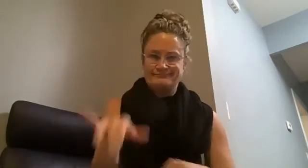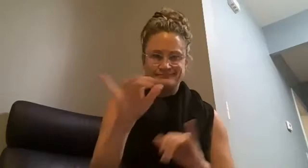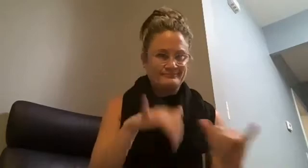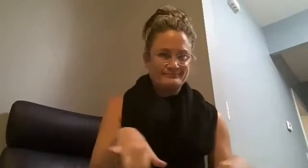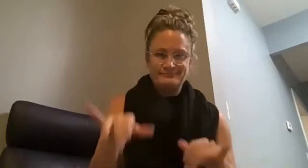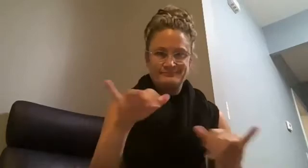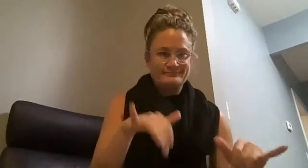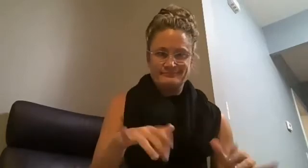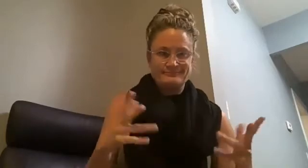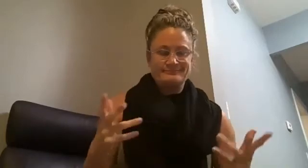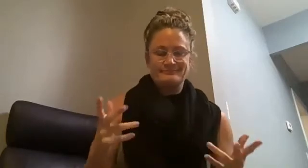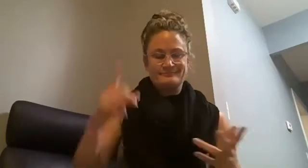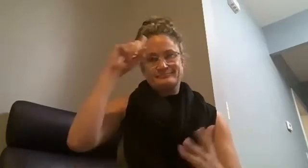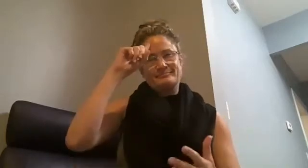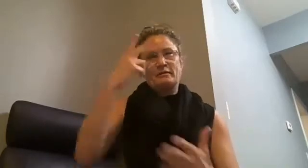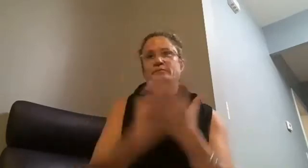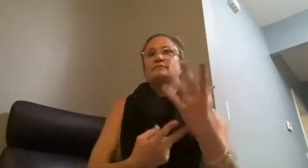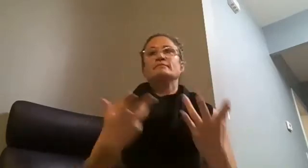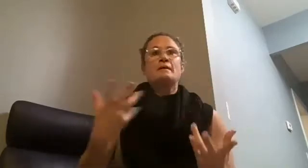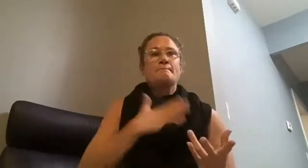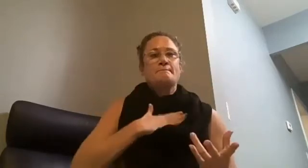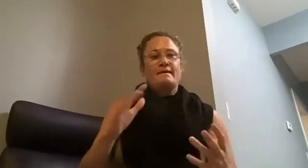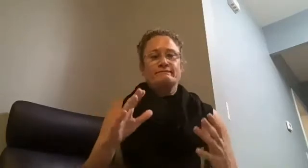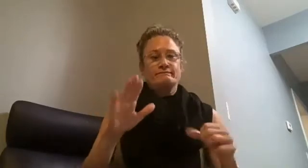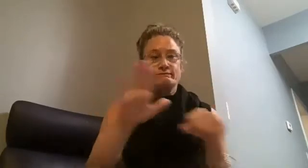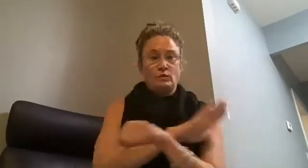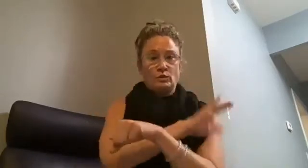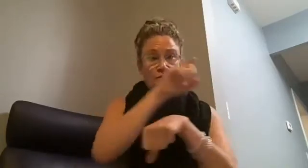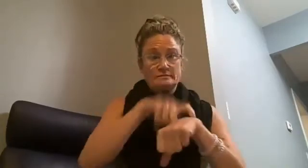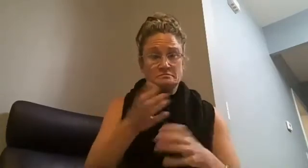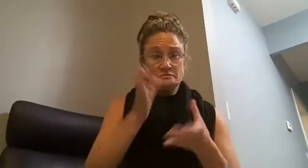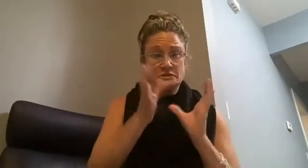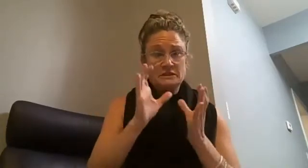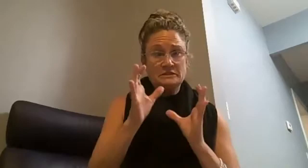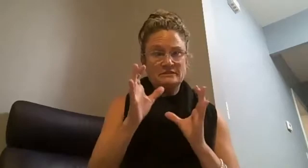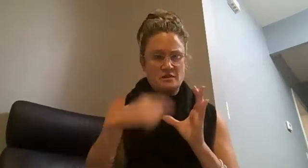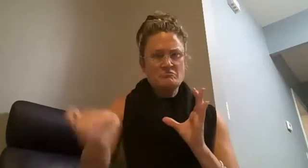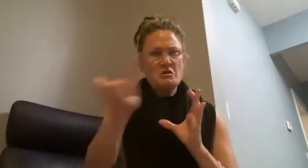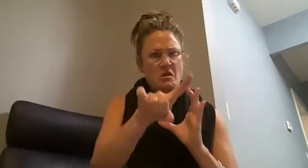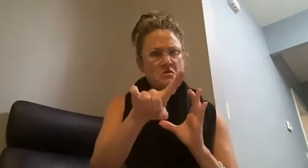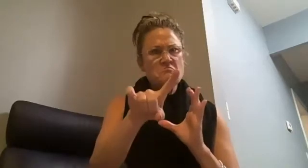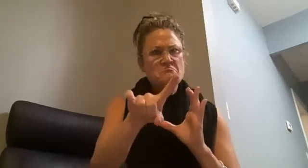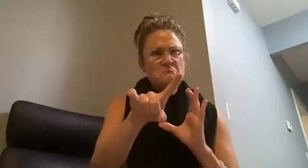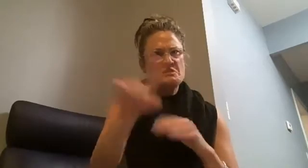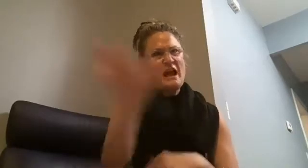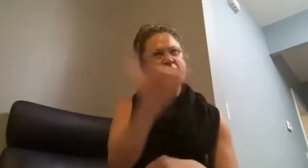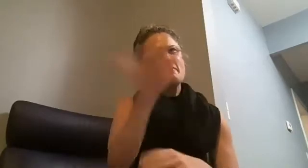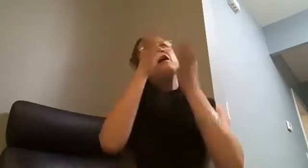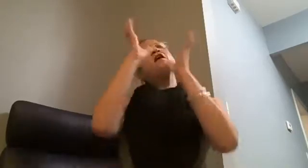to that extent. I had spent my entire drinking time assuming that everybody else was also in blackouts, and was mildly horrified to find out